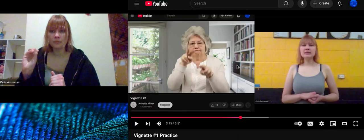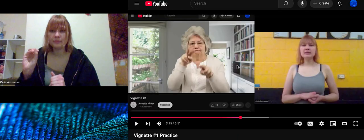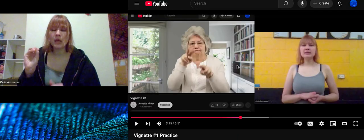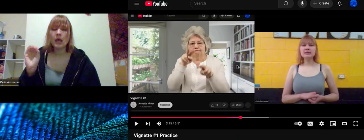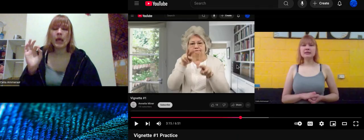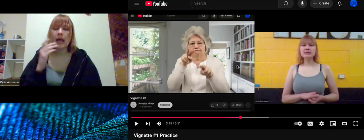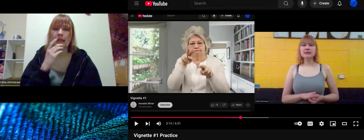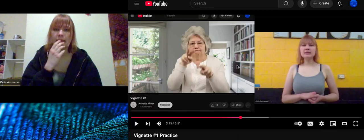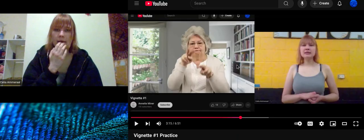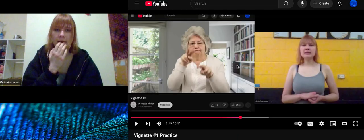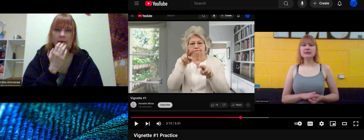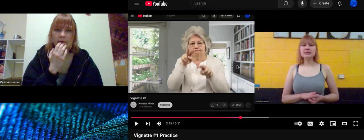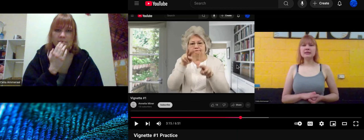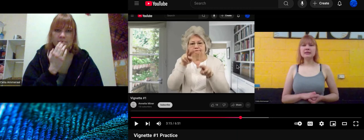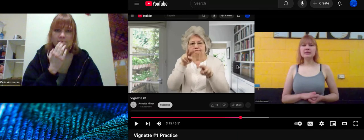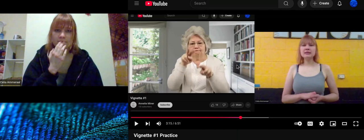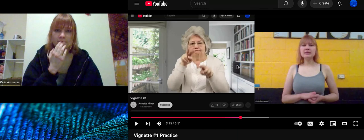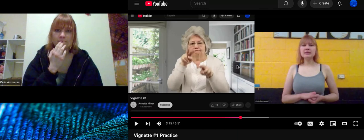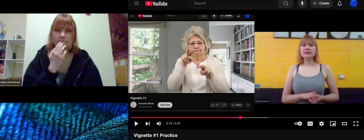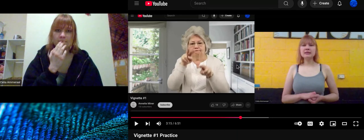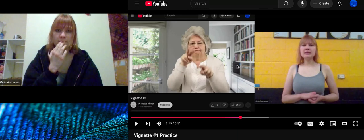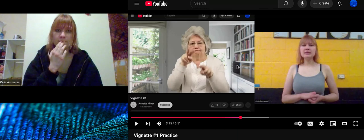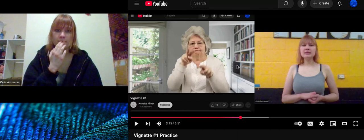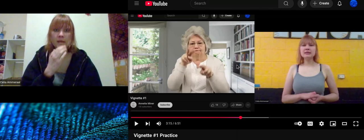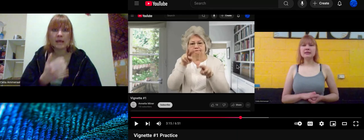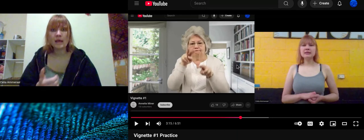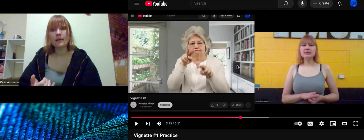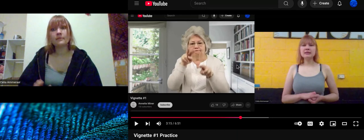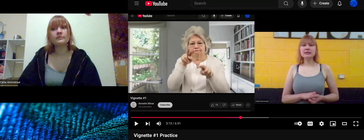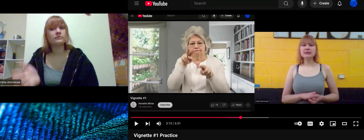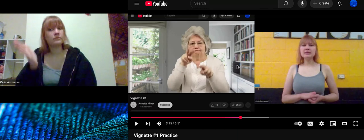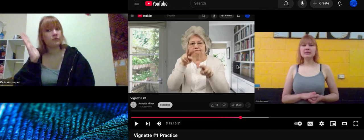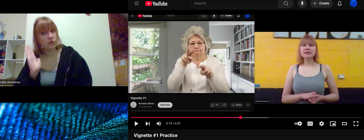10.0. And then,